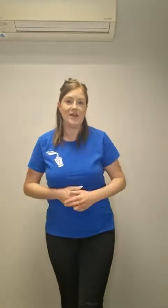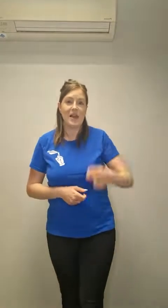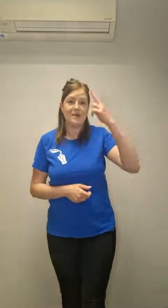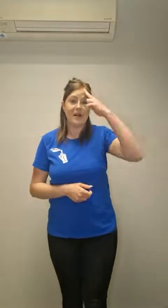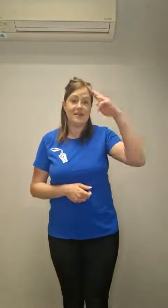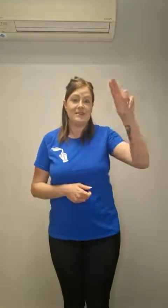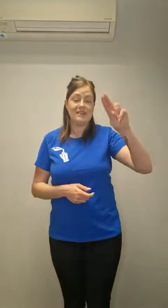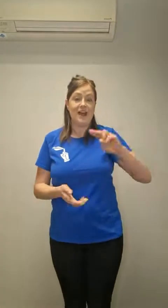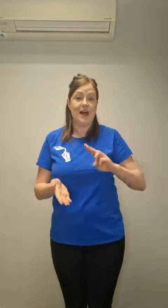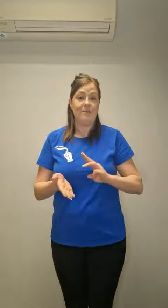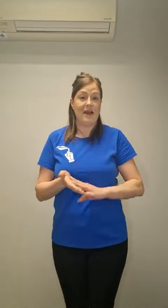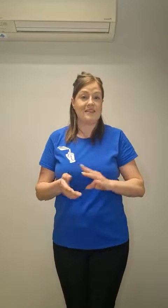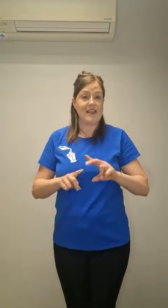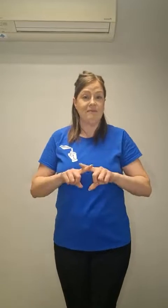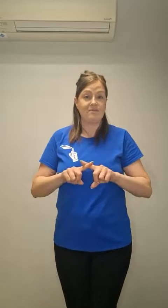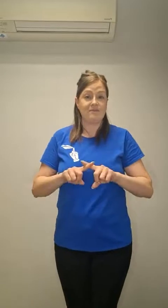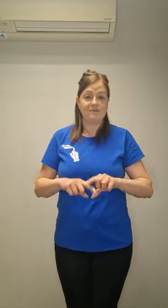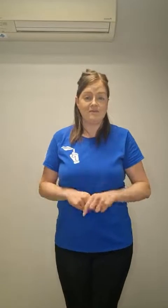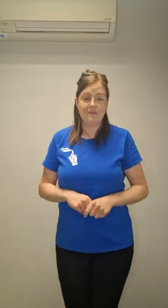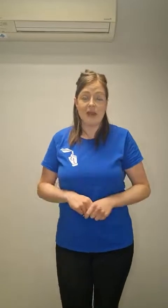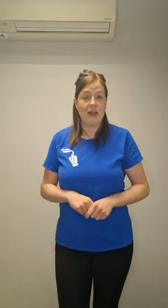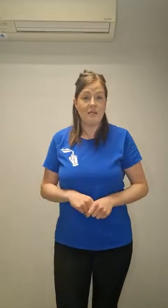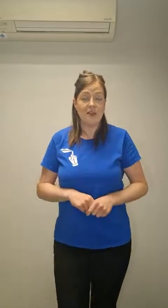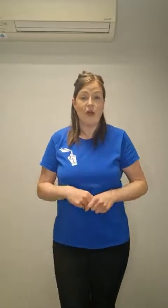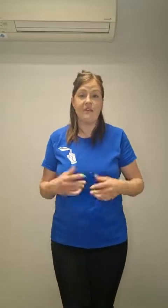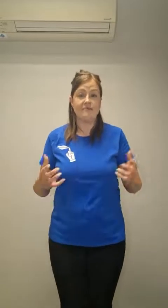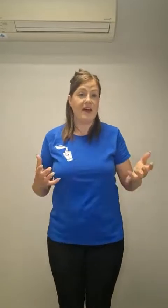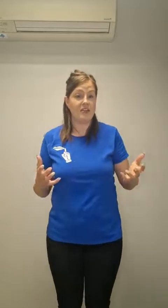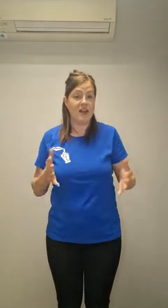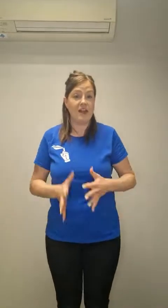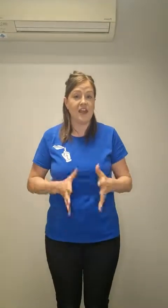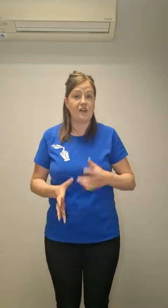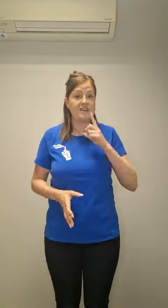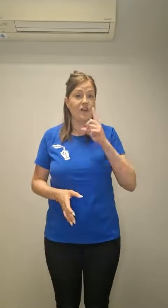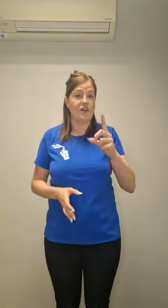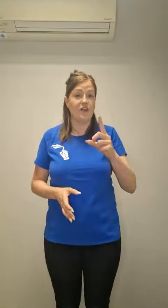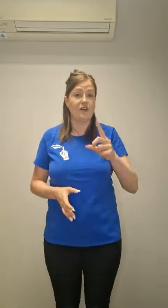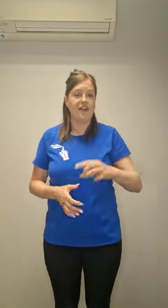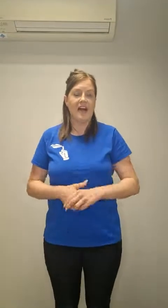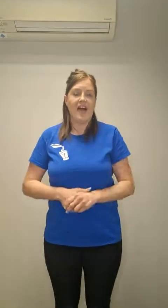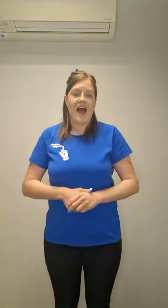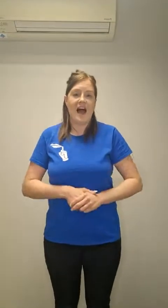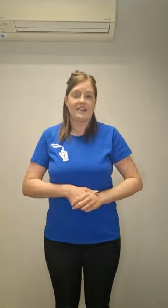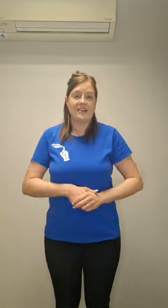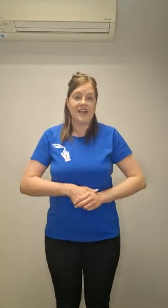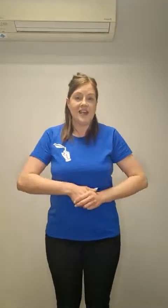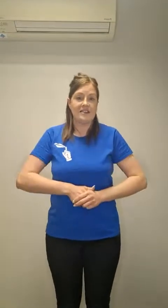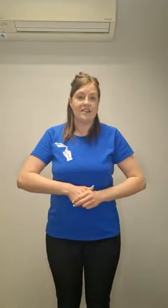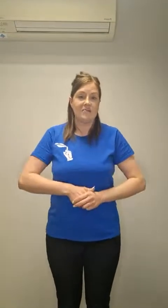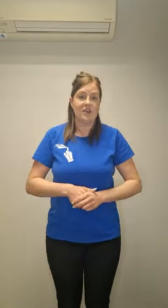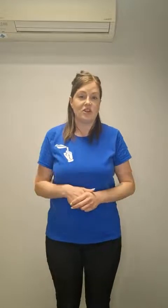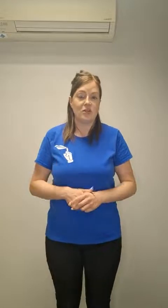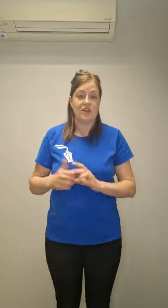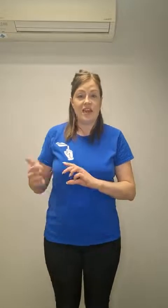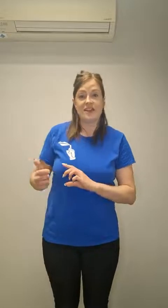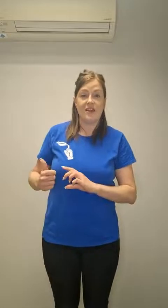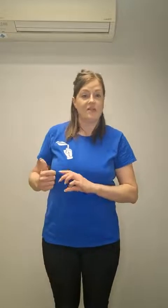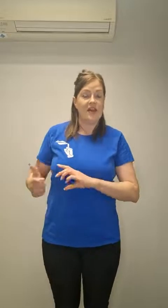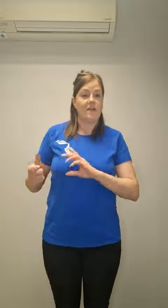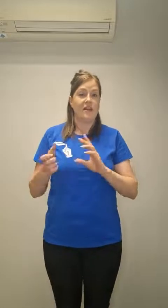my name is Maxine. I am the office manager here at Signalong. And today, as I said, I'm going to show you the key skills and then we're going to